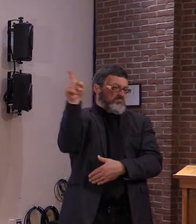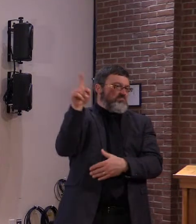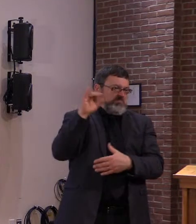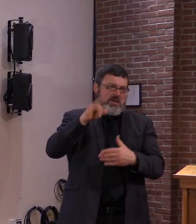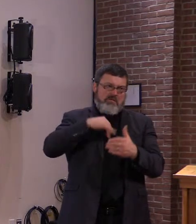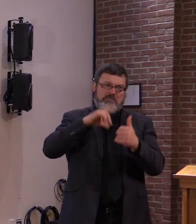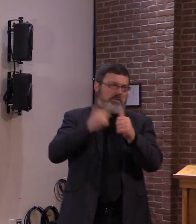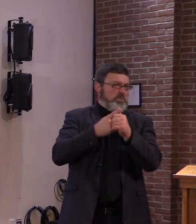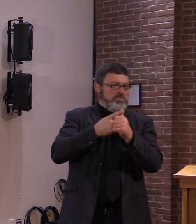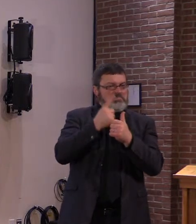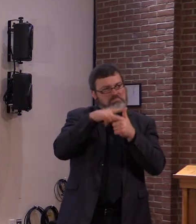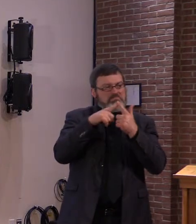Good afternoon, Governor.